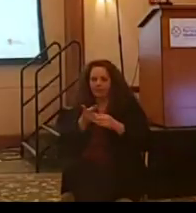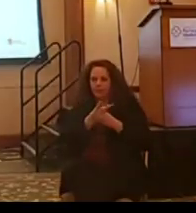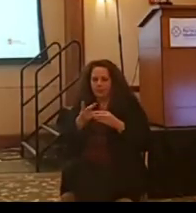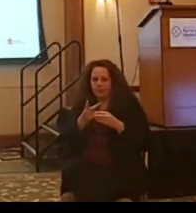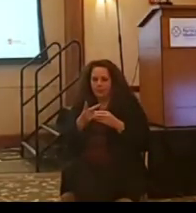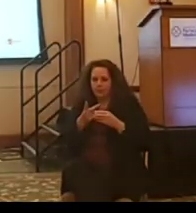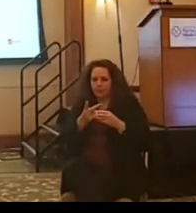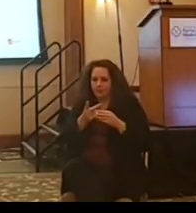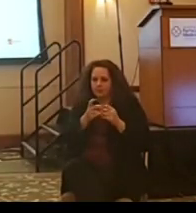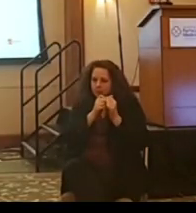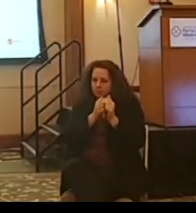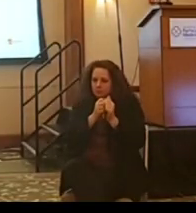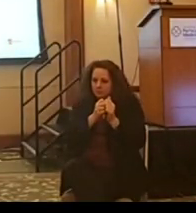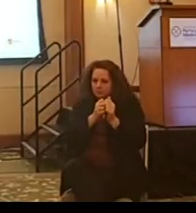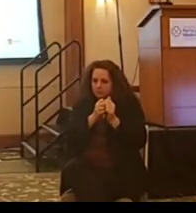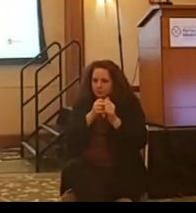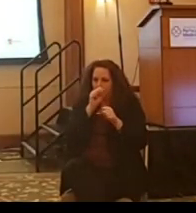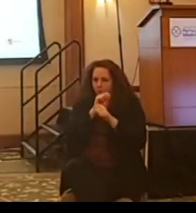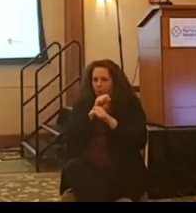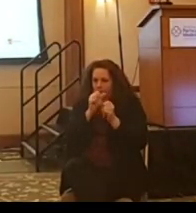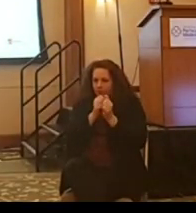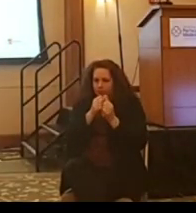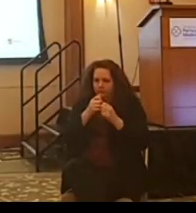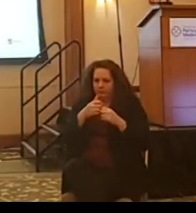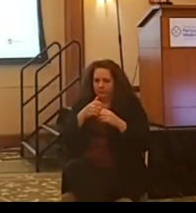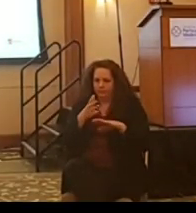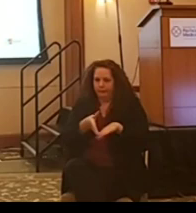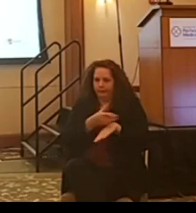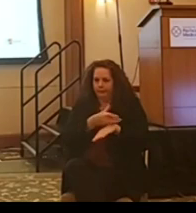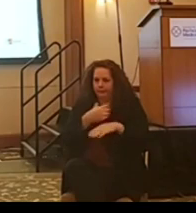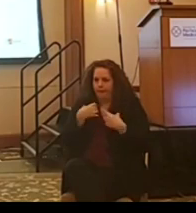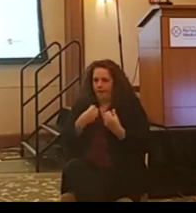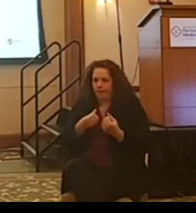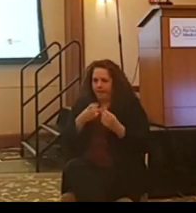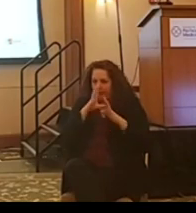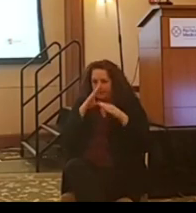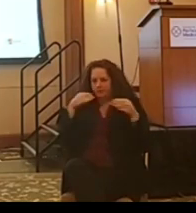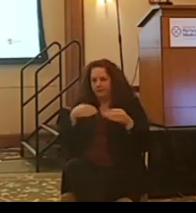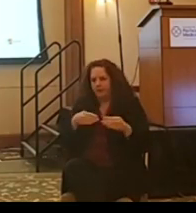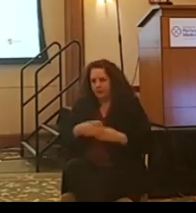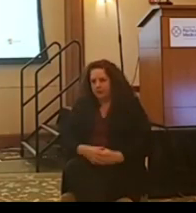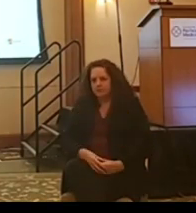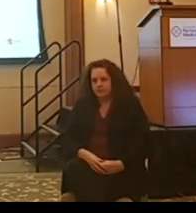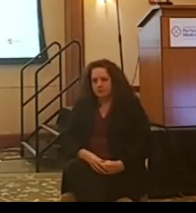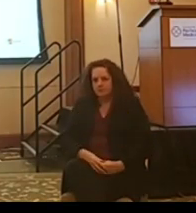each other. And that's really where that focus should be.